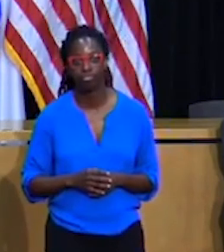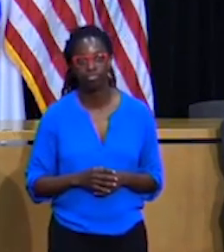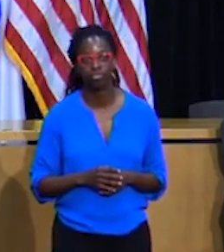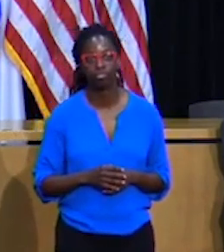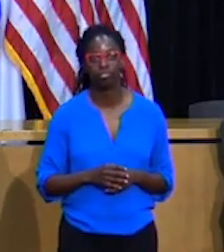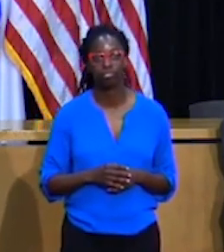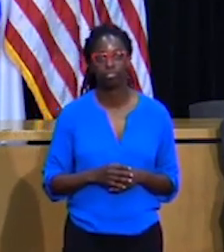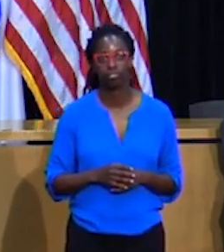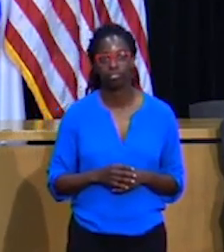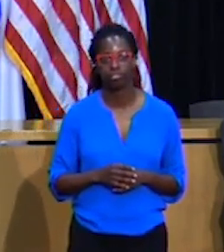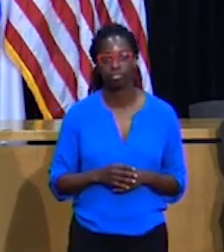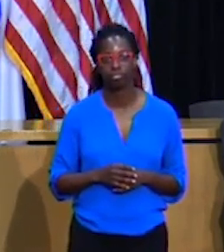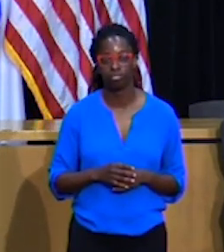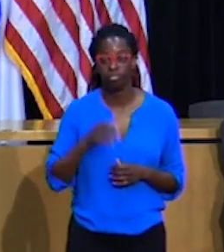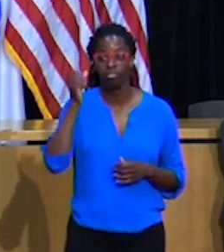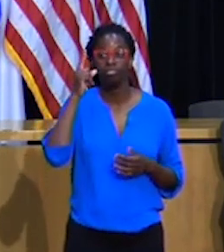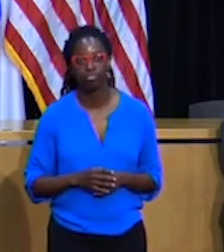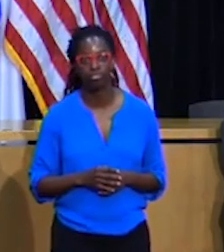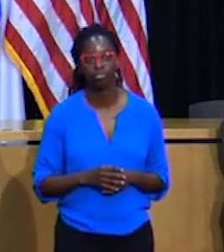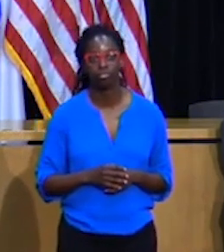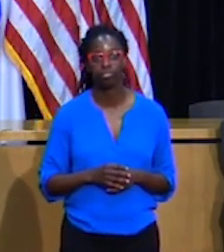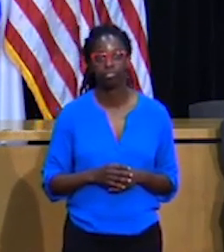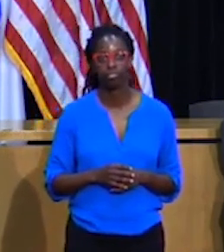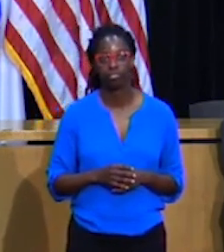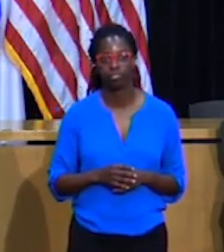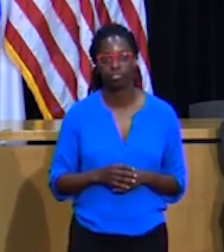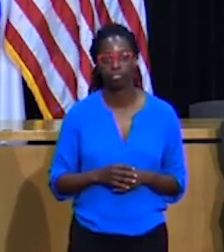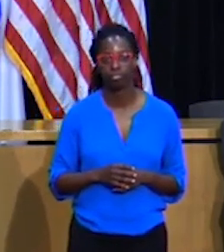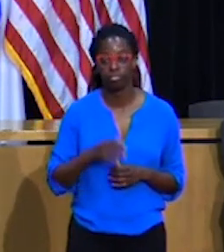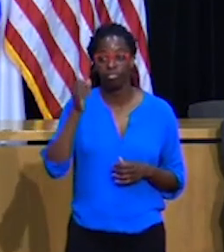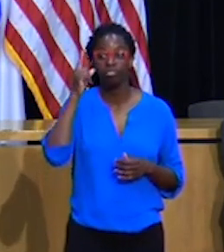do think that is important. So they will be able to breathe. So they will be able to breathe.